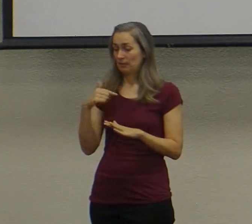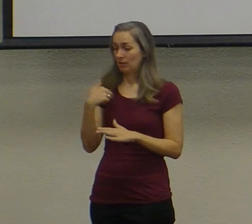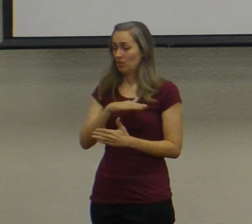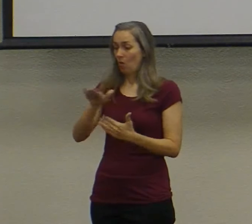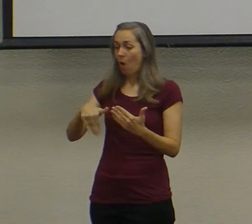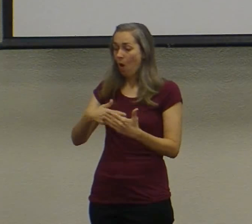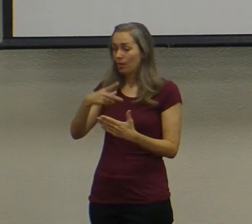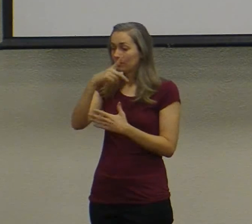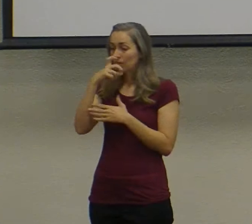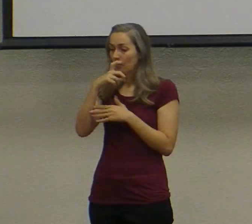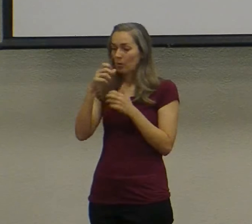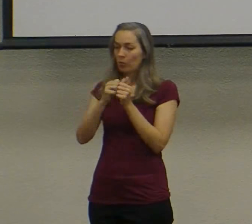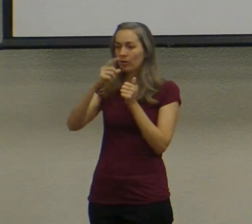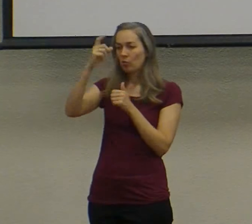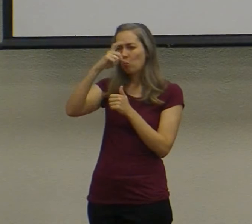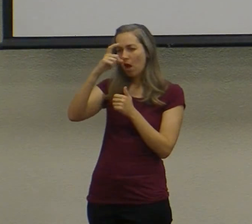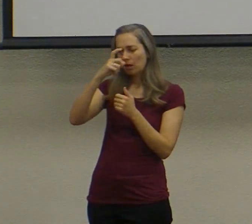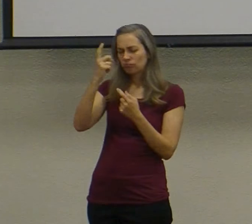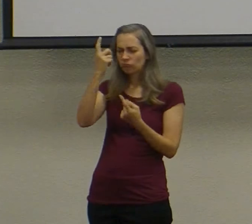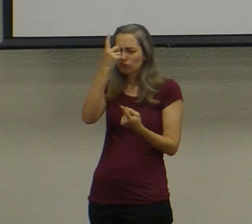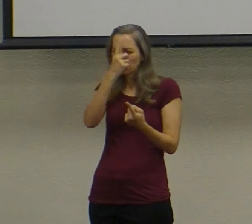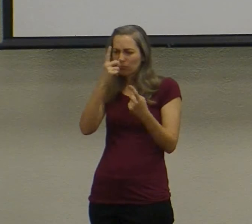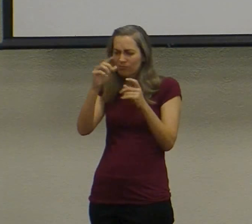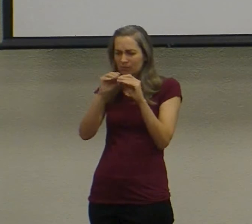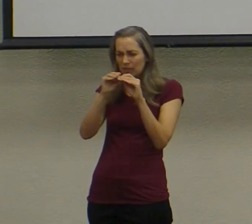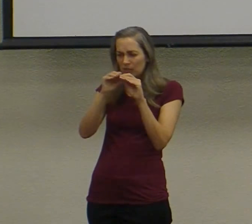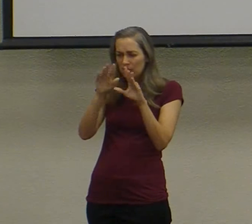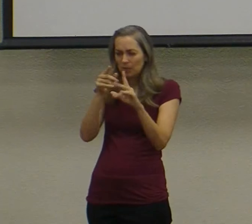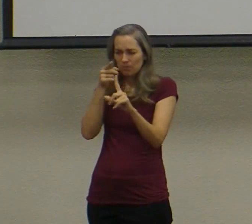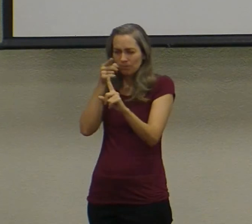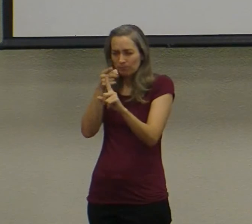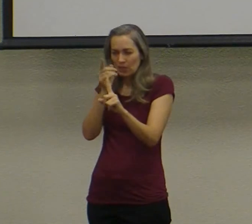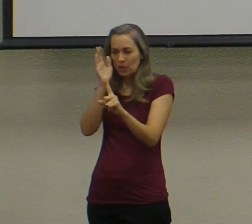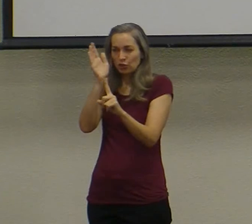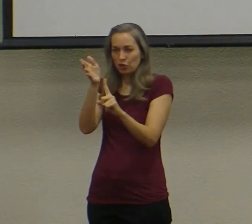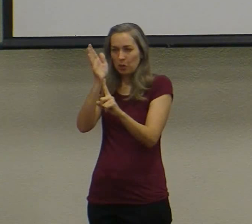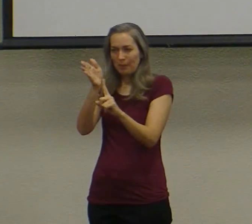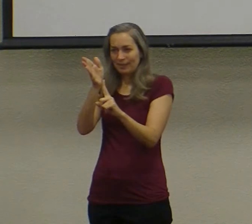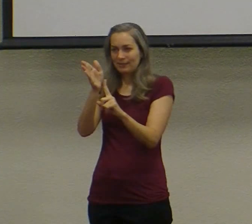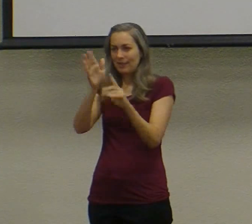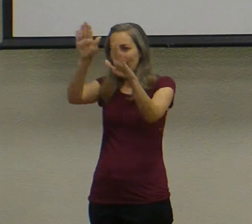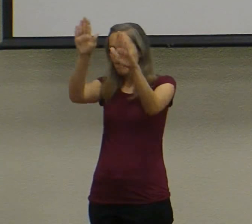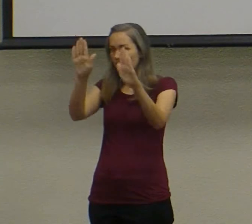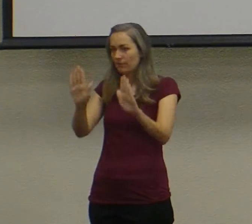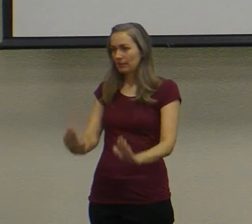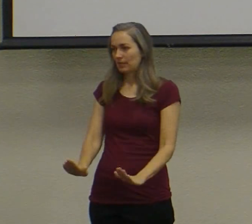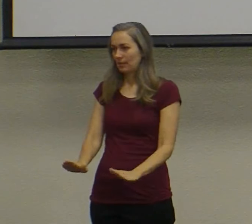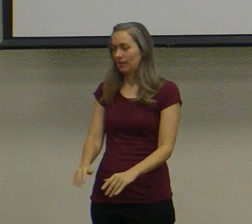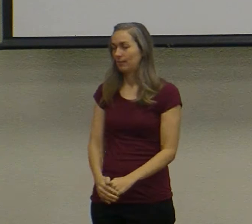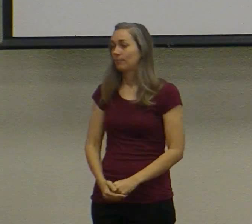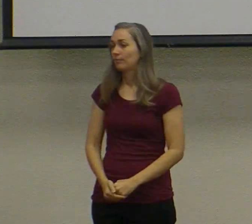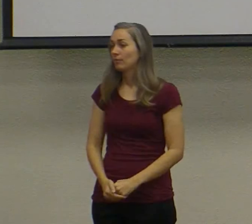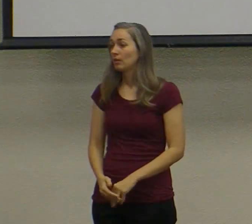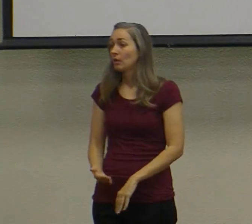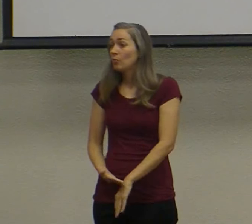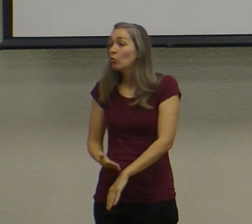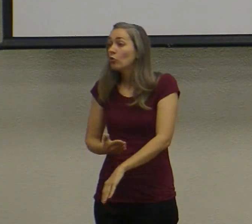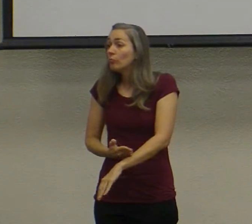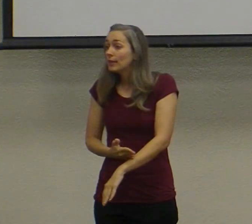well thought out, and pointed sermons every Sunday. Improvement needed in the